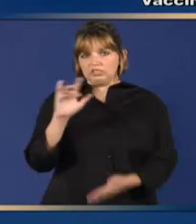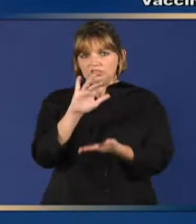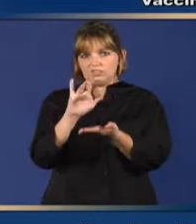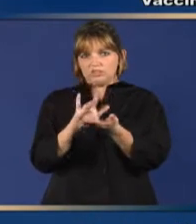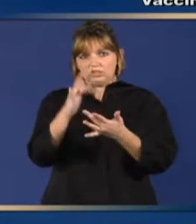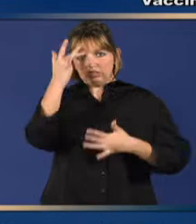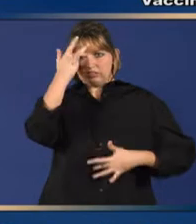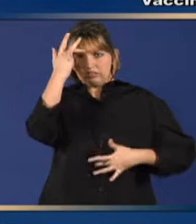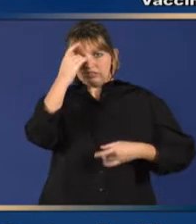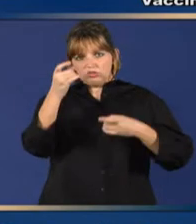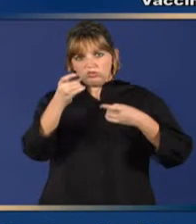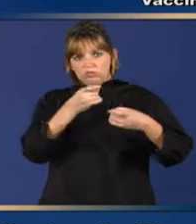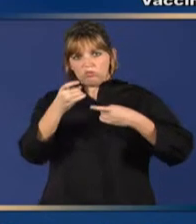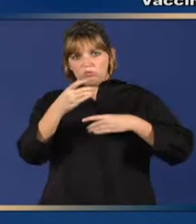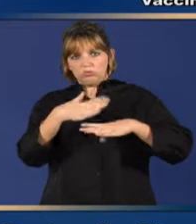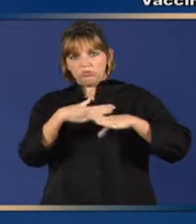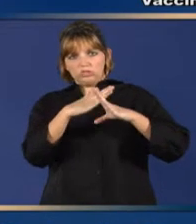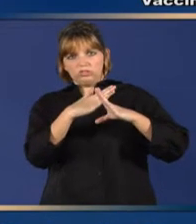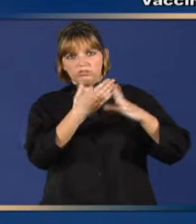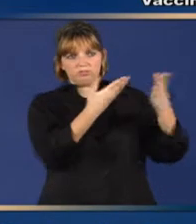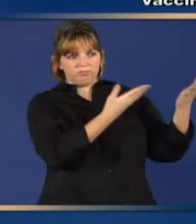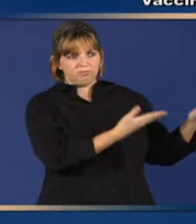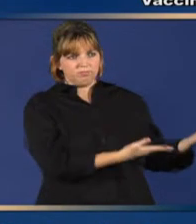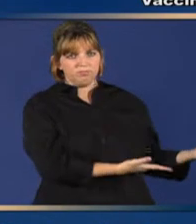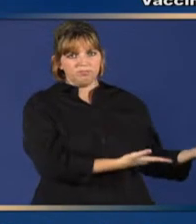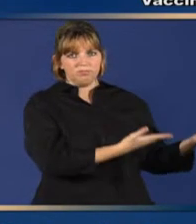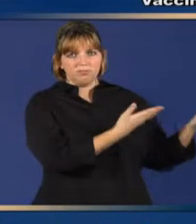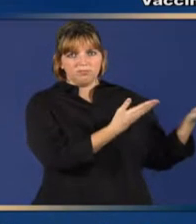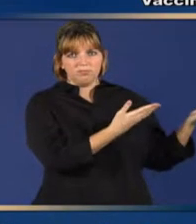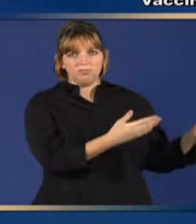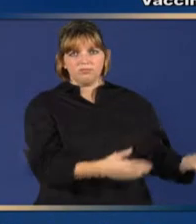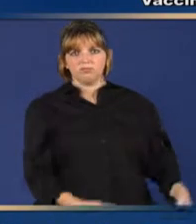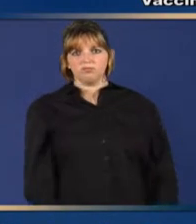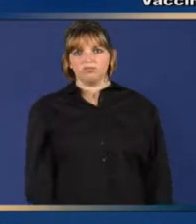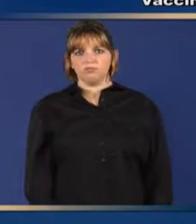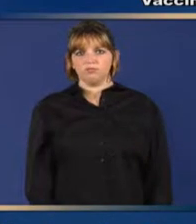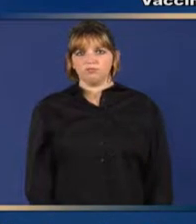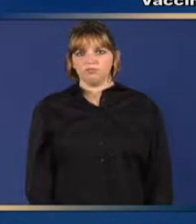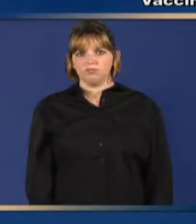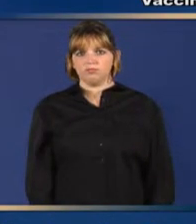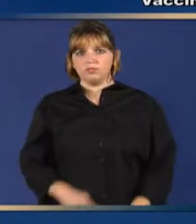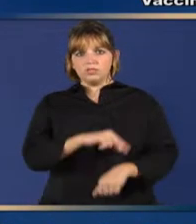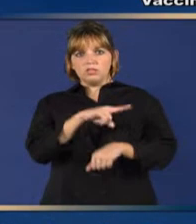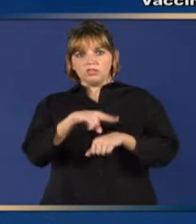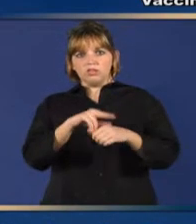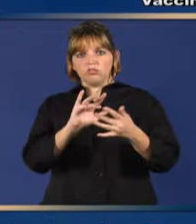www.fda.gov. Centers for Disease Control and Prevention,